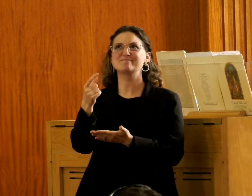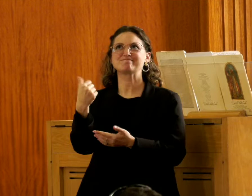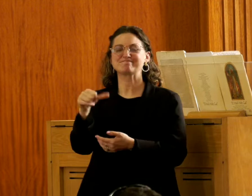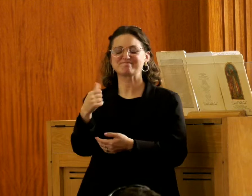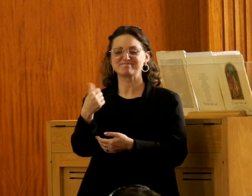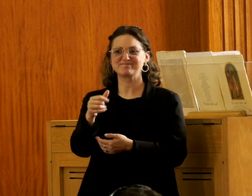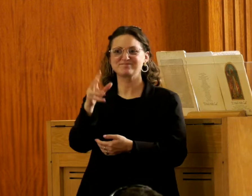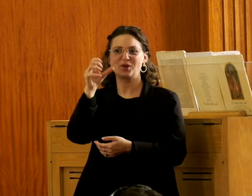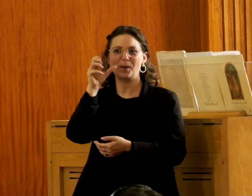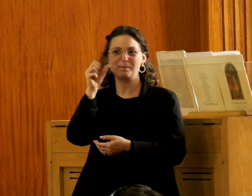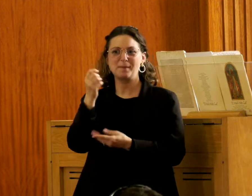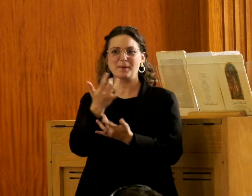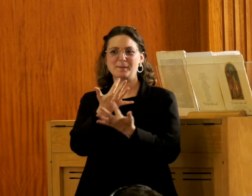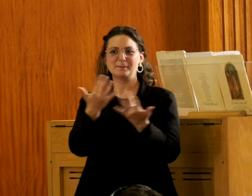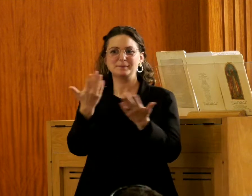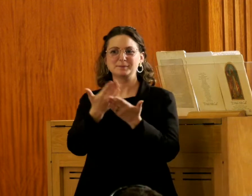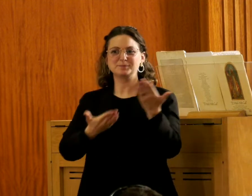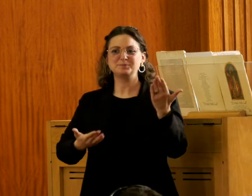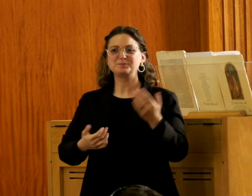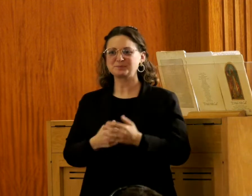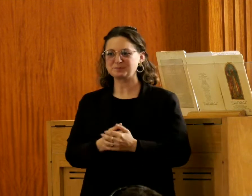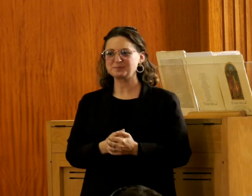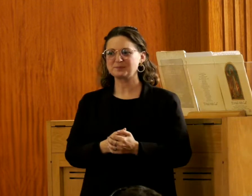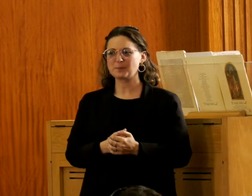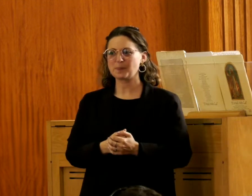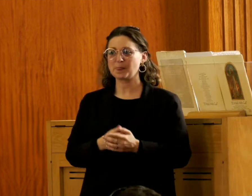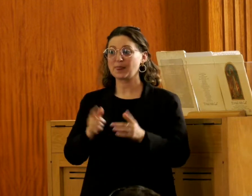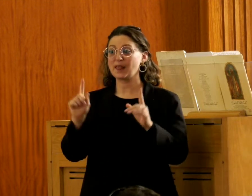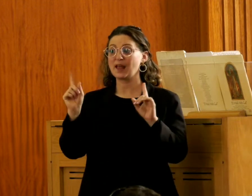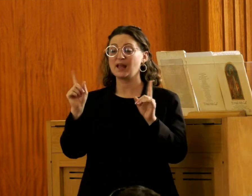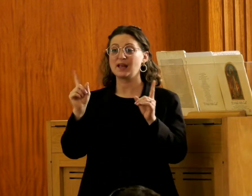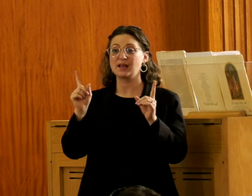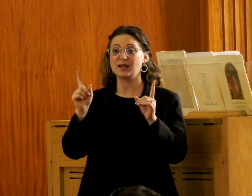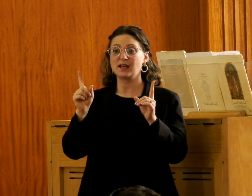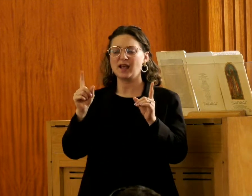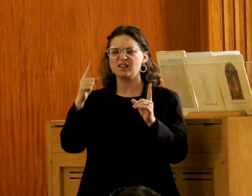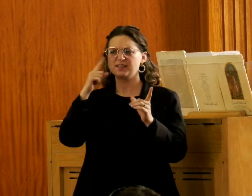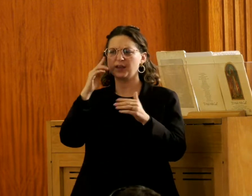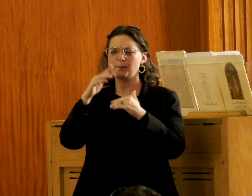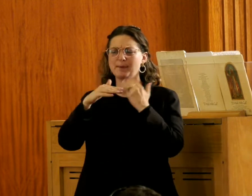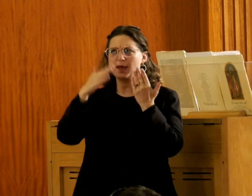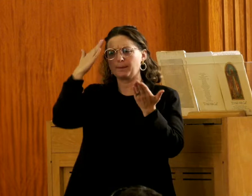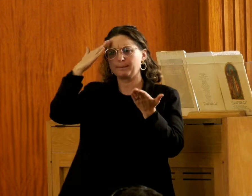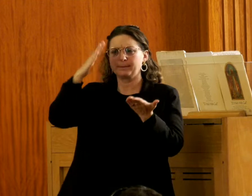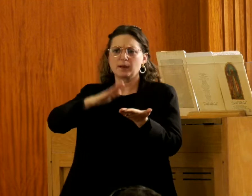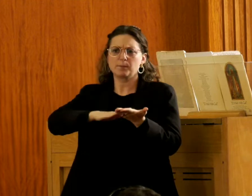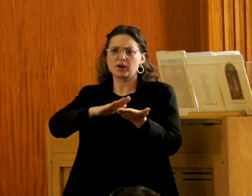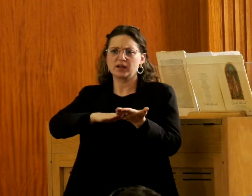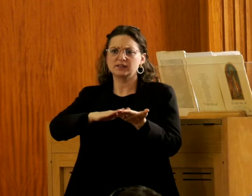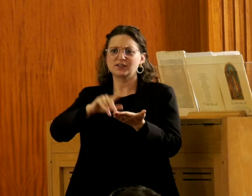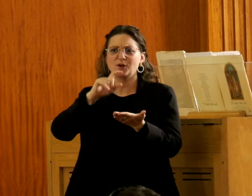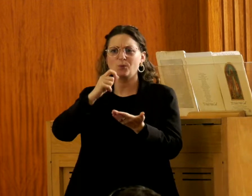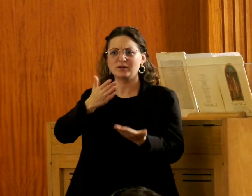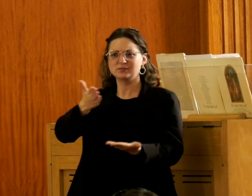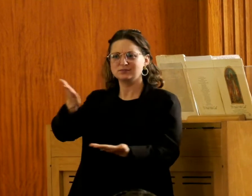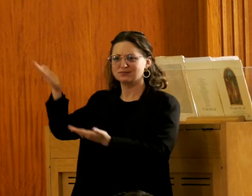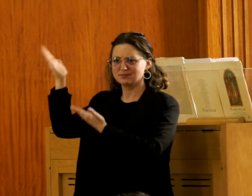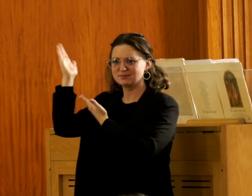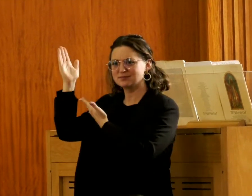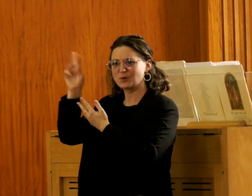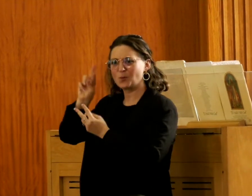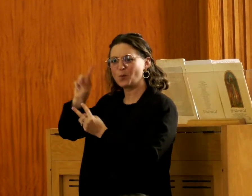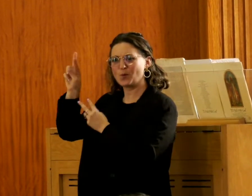those sentiments. And so now, continuing in the vein of memories, we're going to have a visual